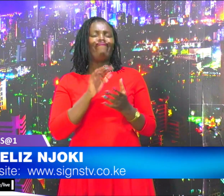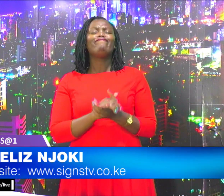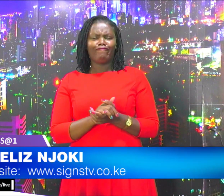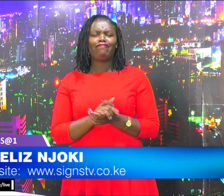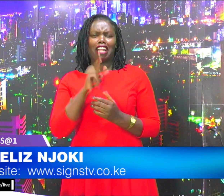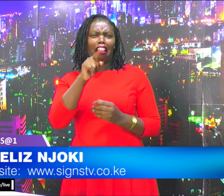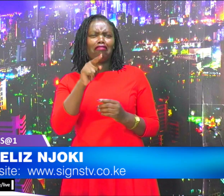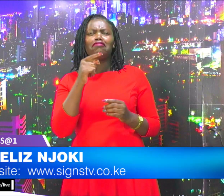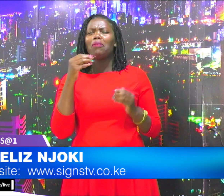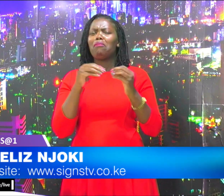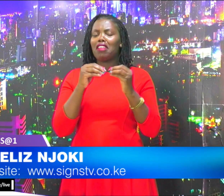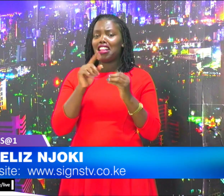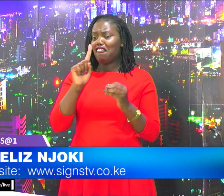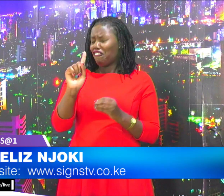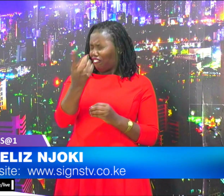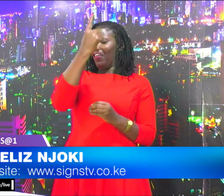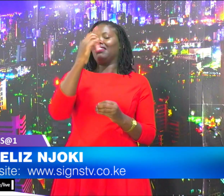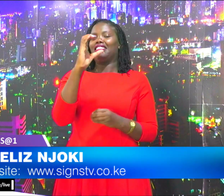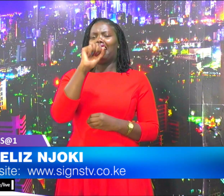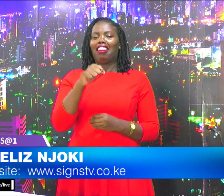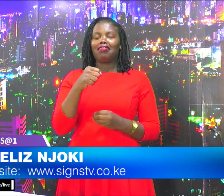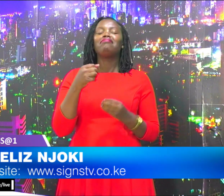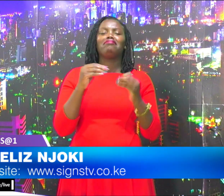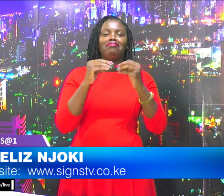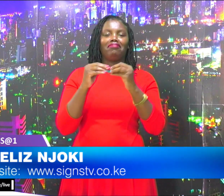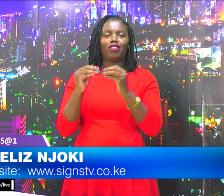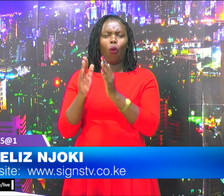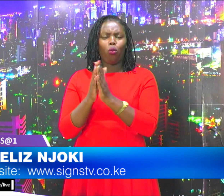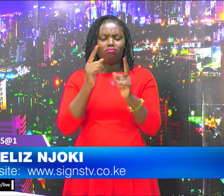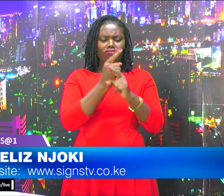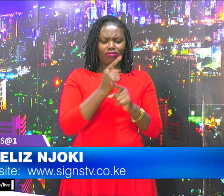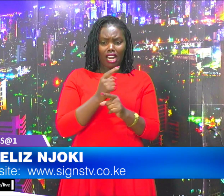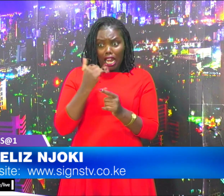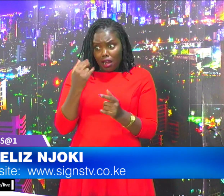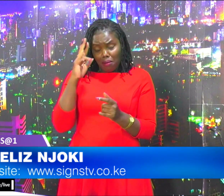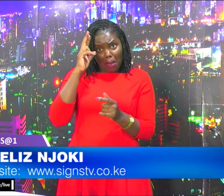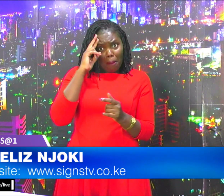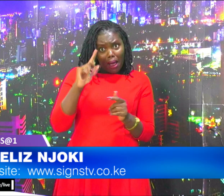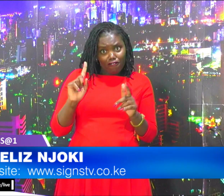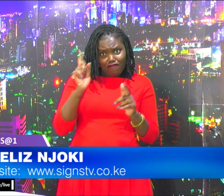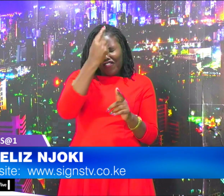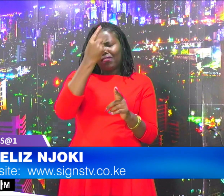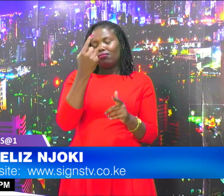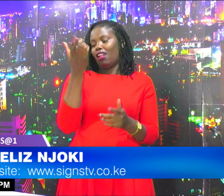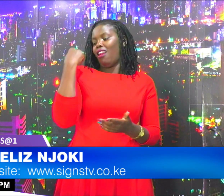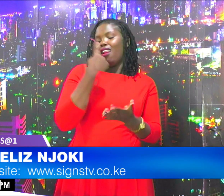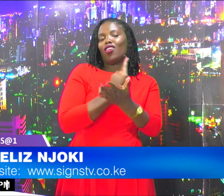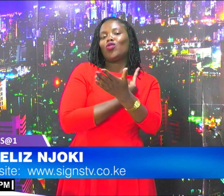reshuffle. The meeting discussed a number of important issues, including the state of the